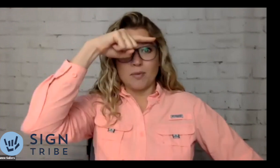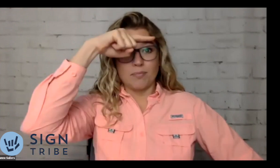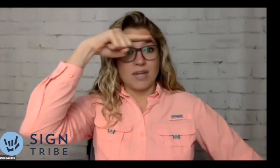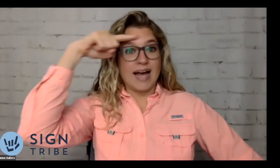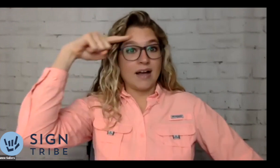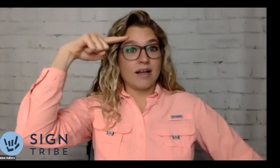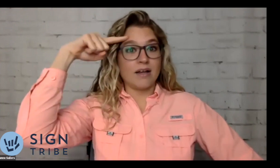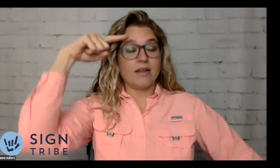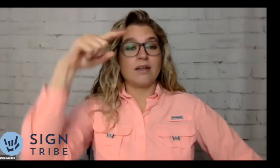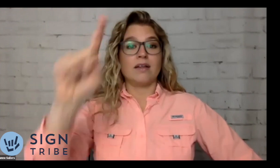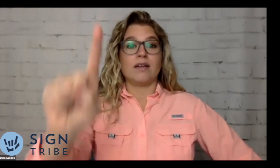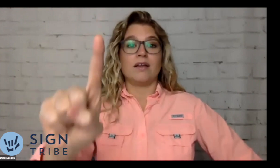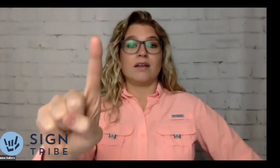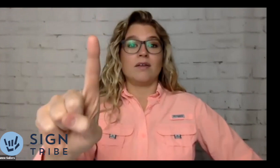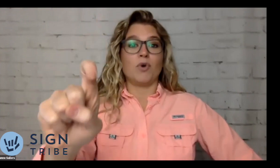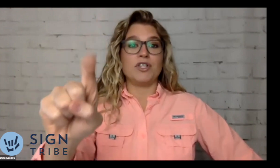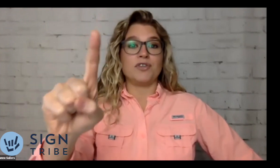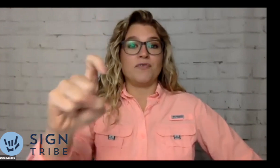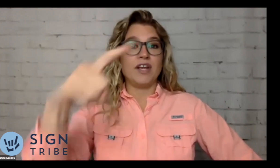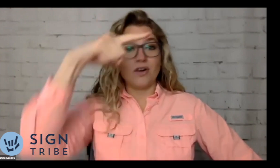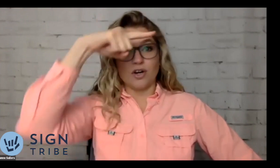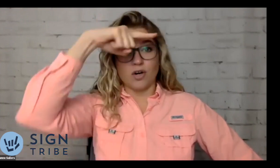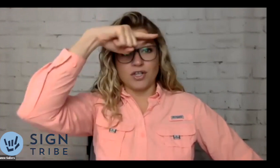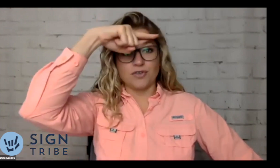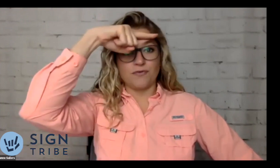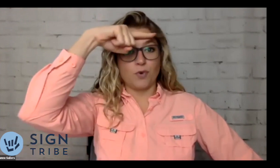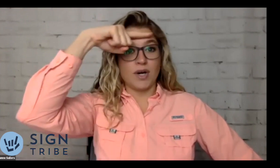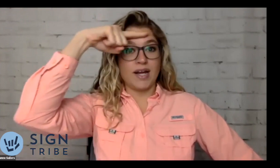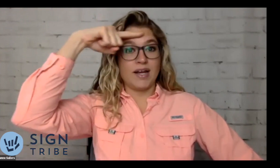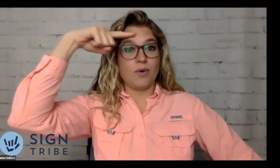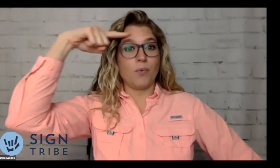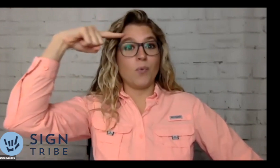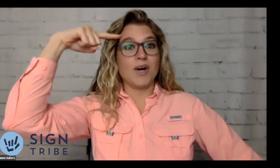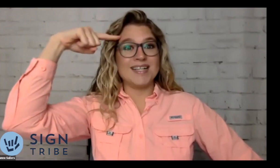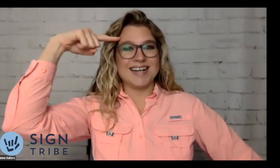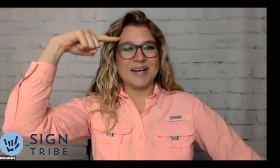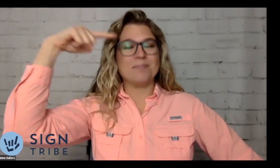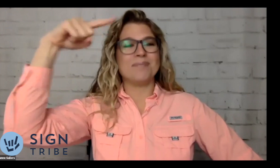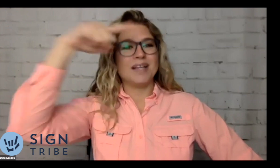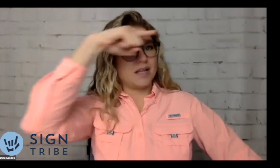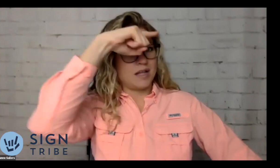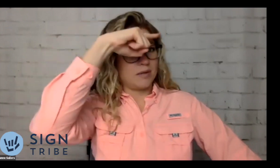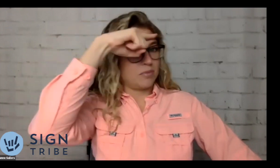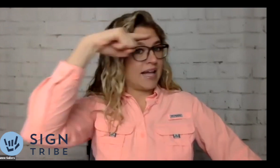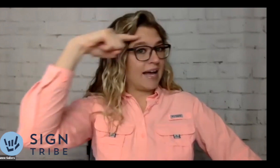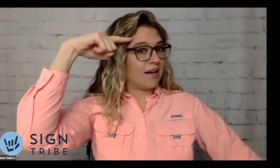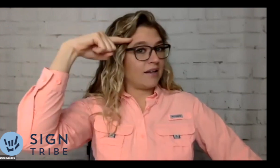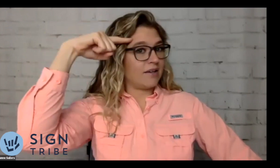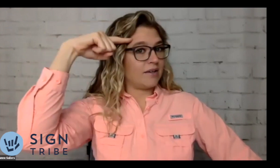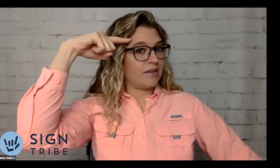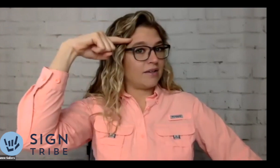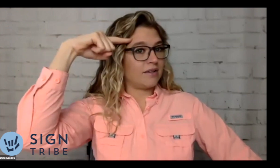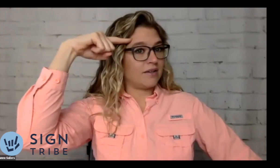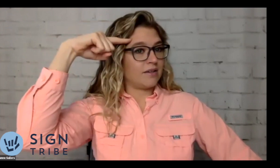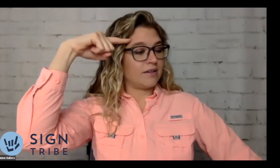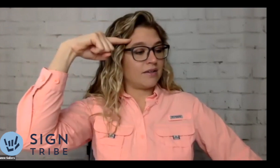Black, point your finger across your forehead one time. Black.